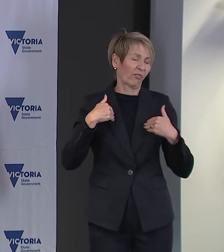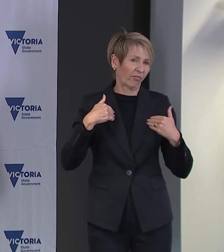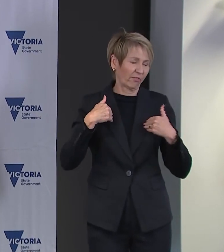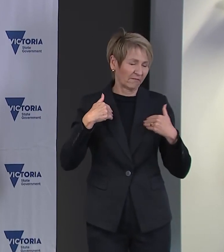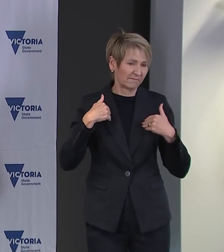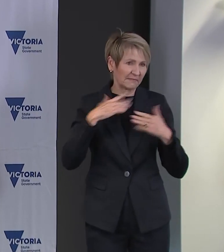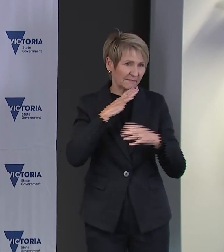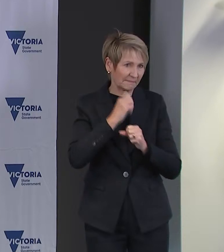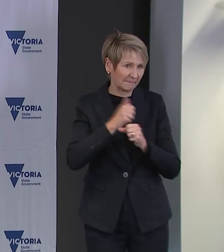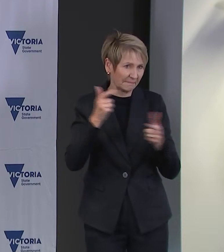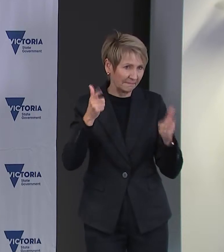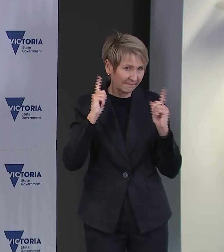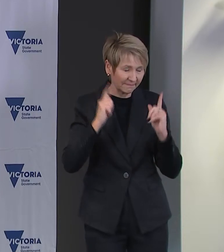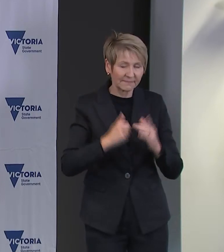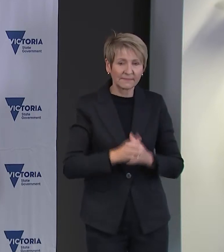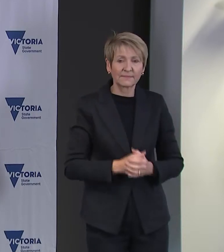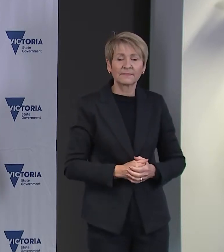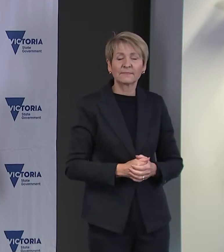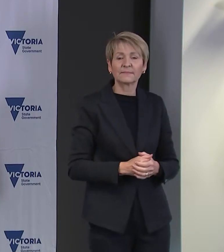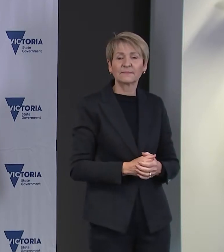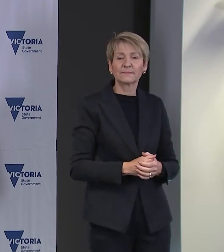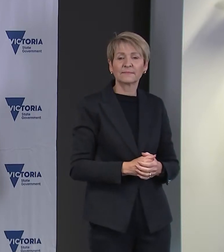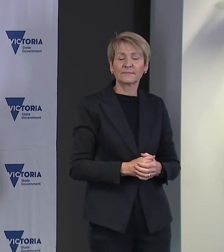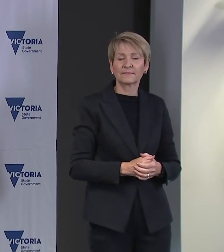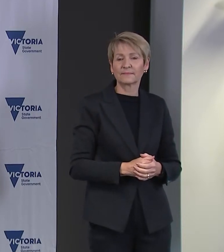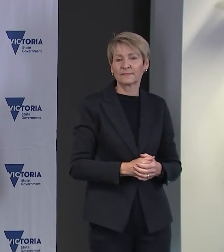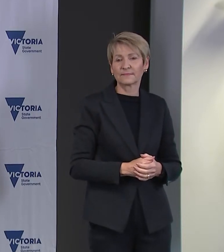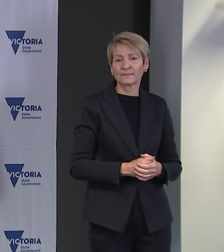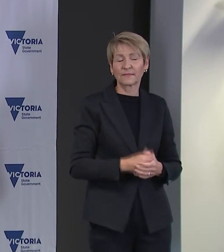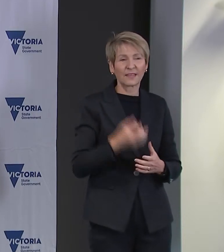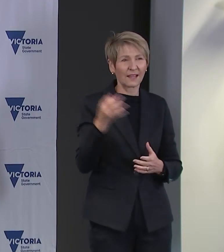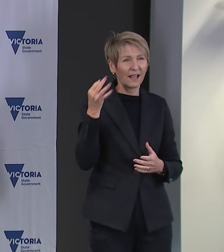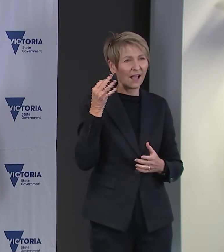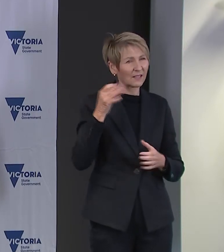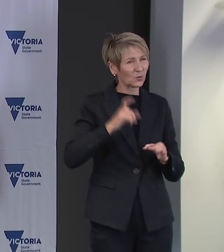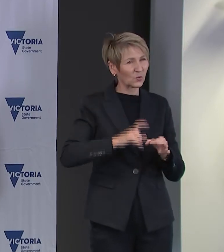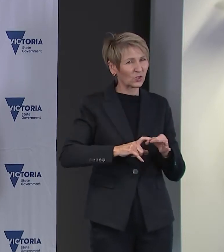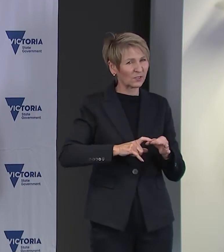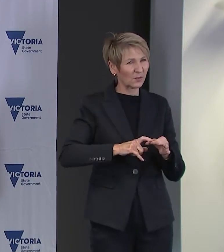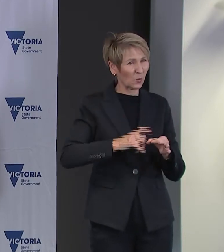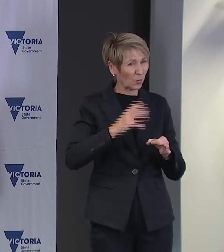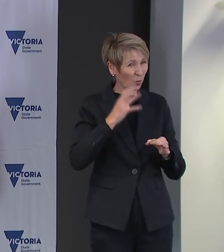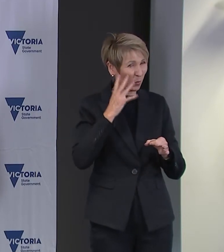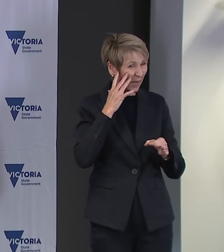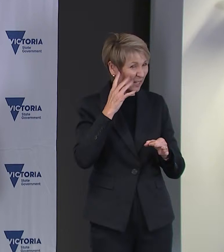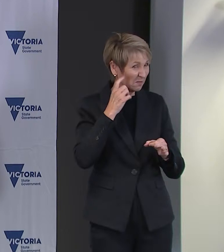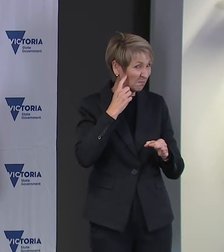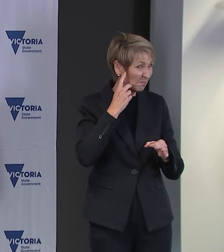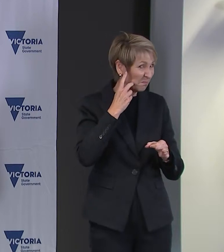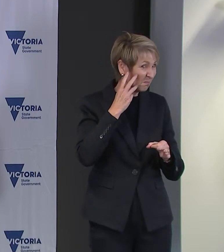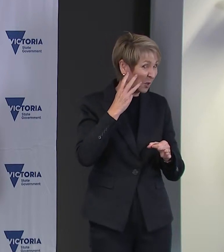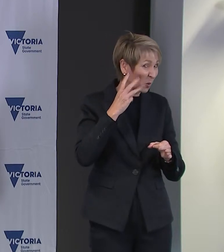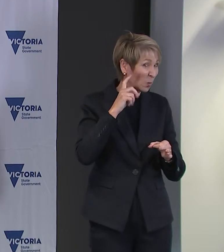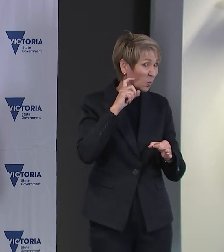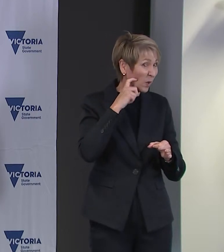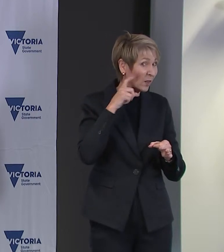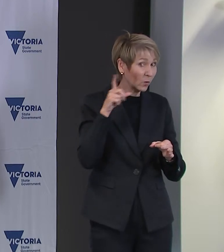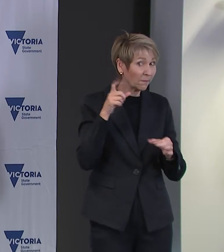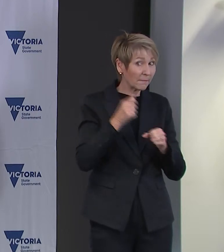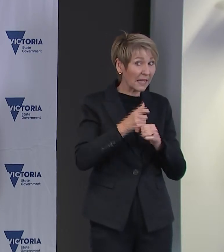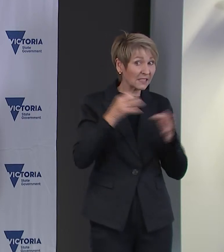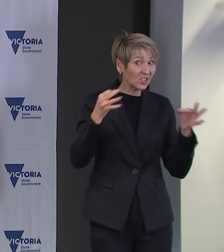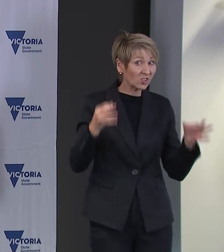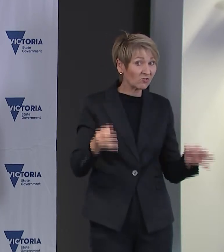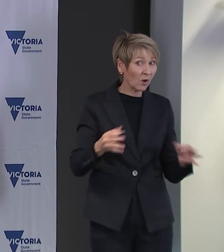a decision have to be made on coming out of the lockdown? What day do you have to, from a political and practical